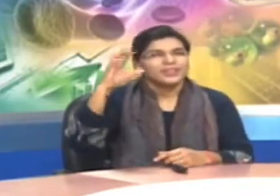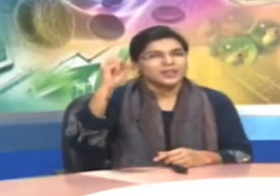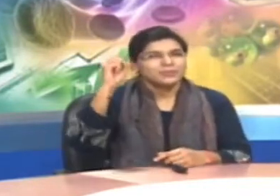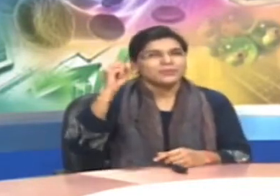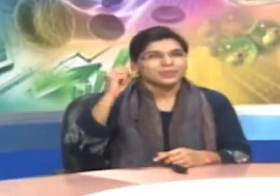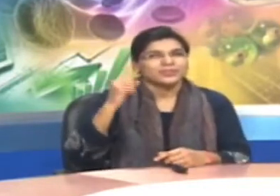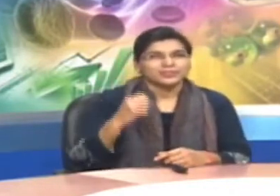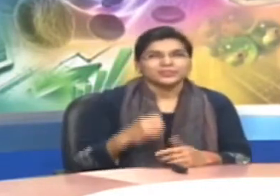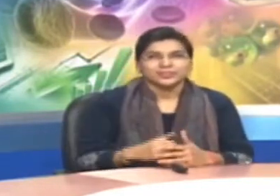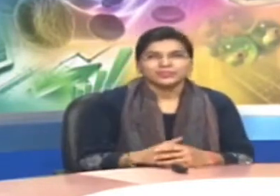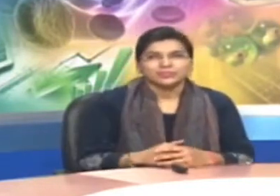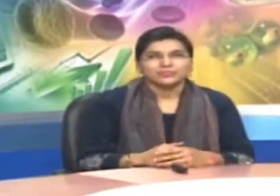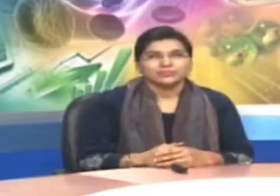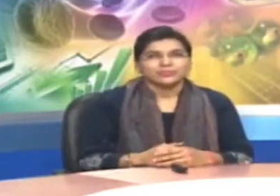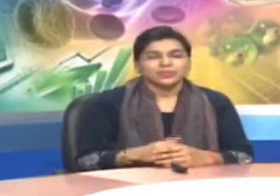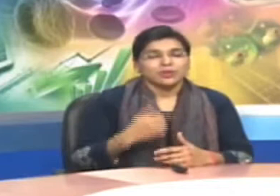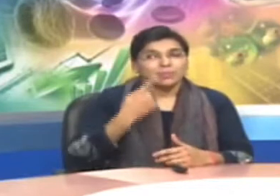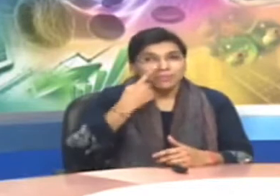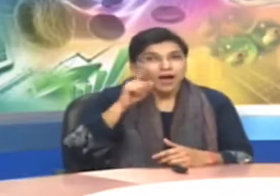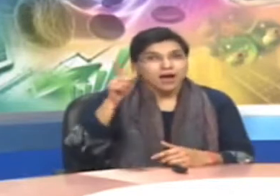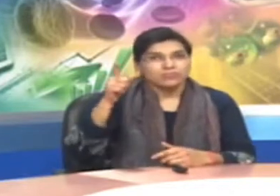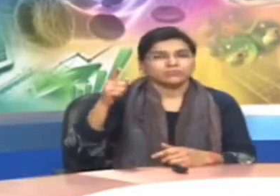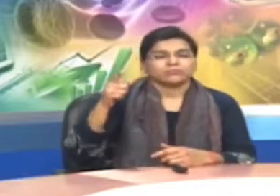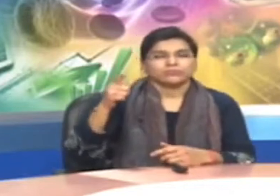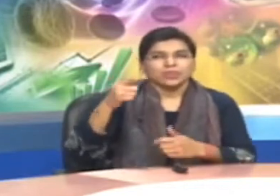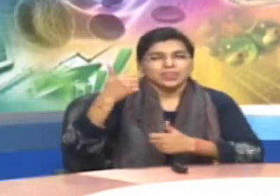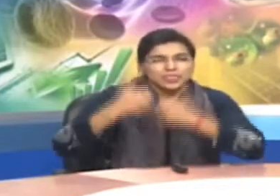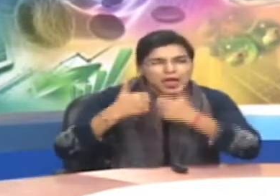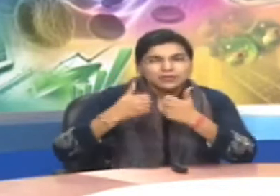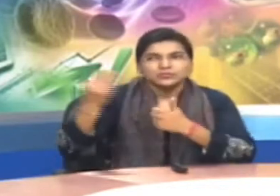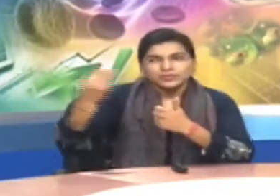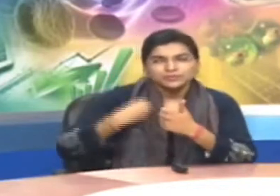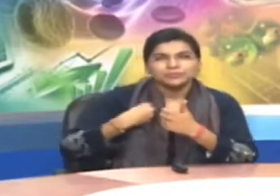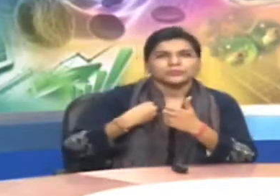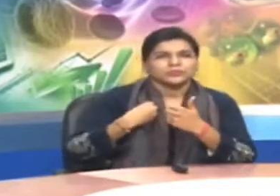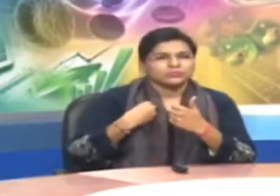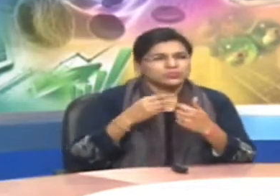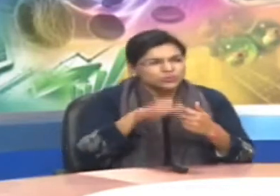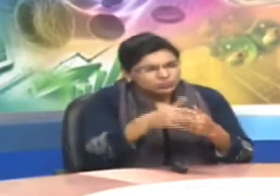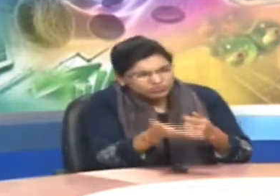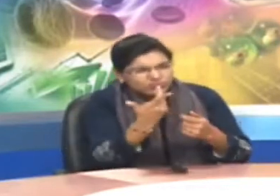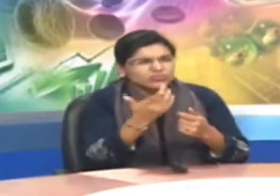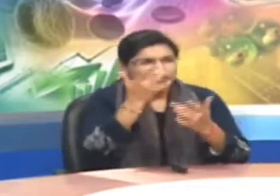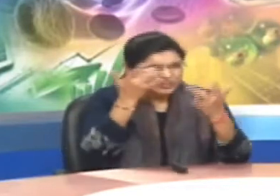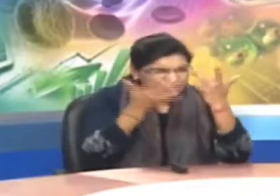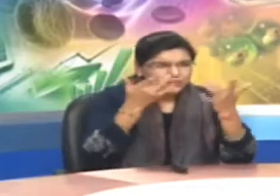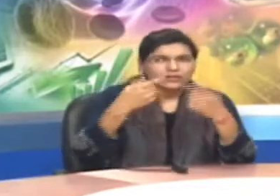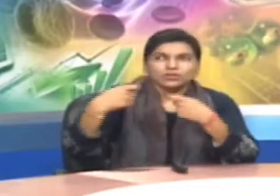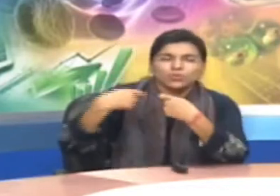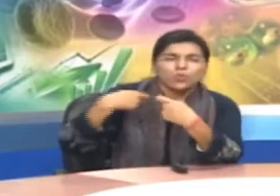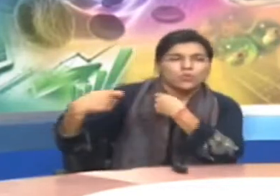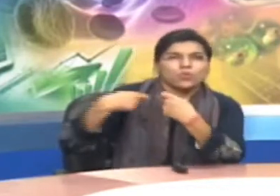Ved is saying that I remember other little tests my mother put me through.